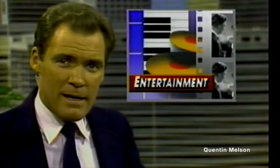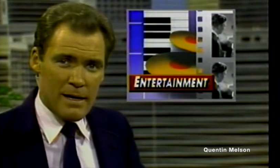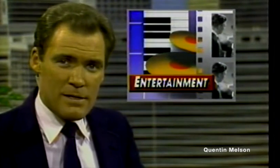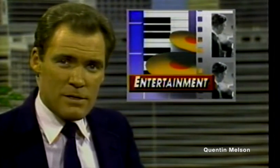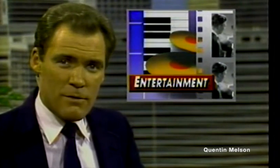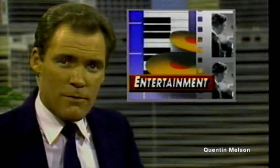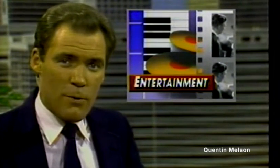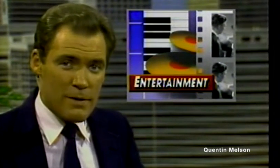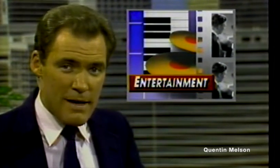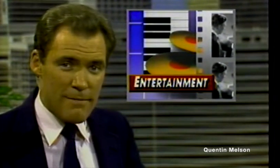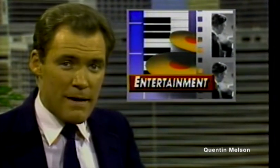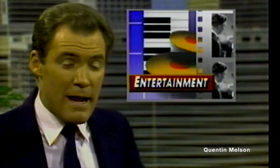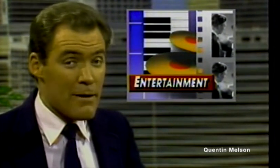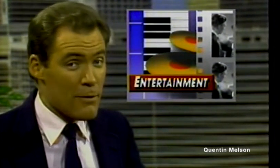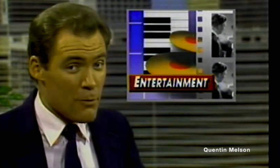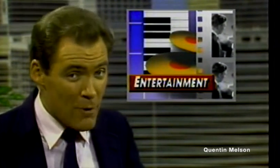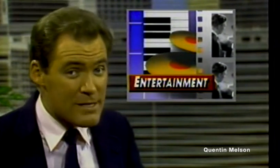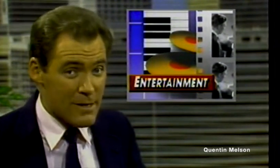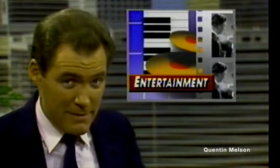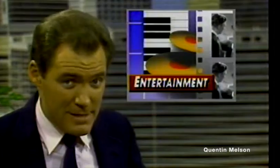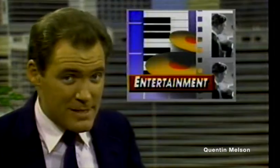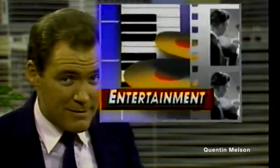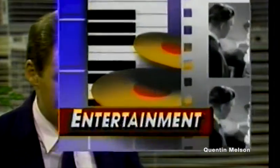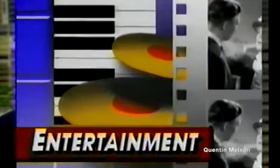It's for the deaf and the rest of us. Let's see.